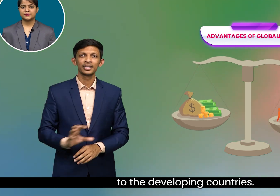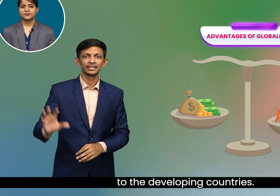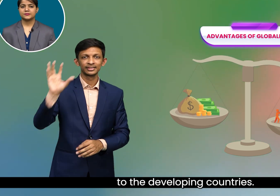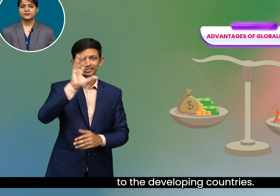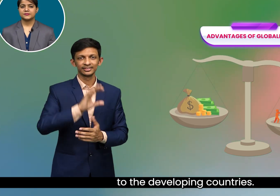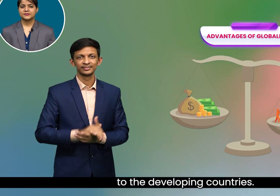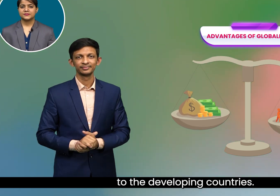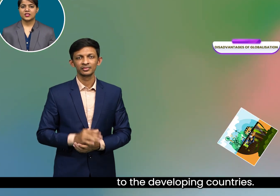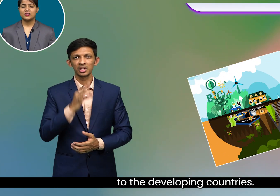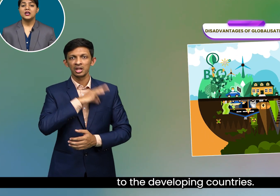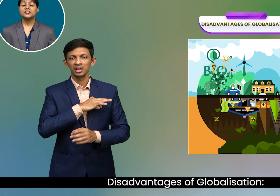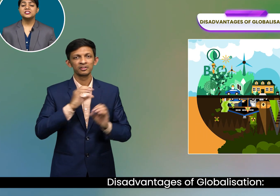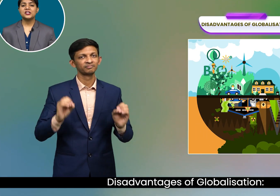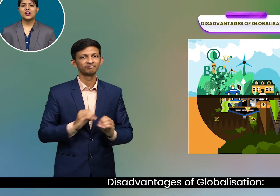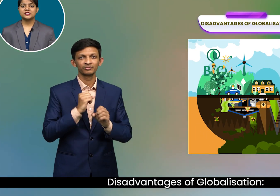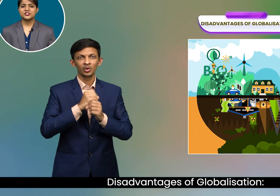countries.